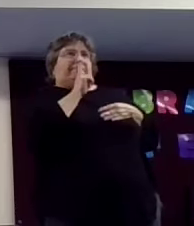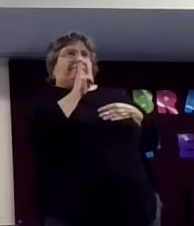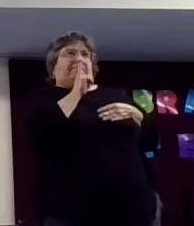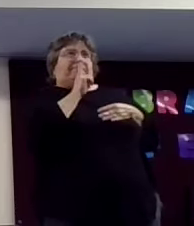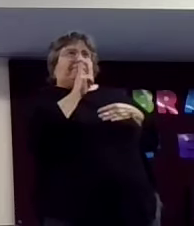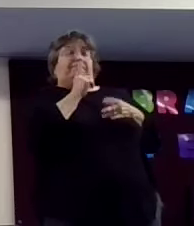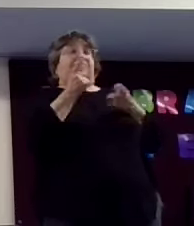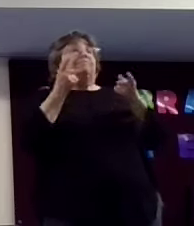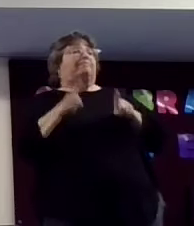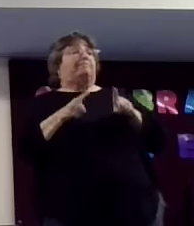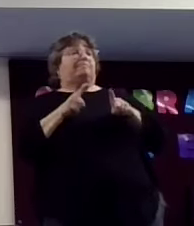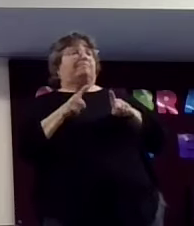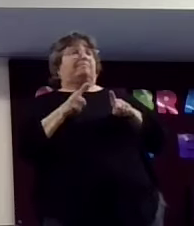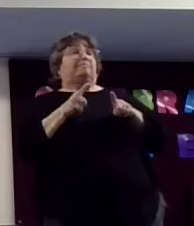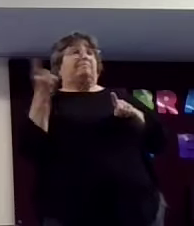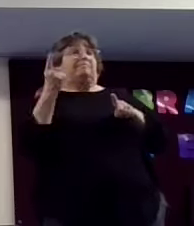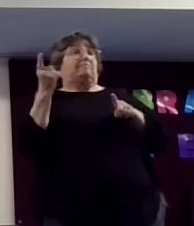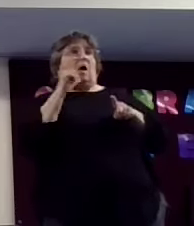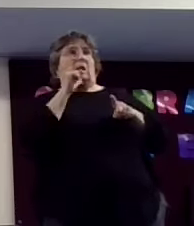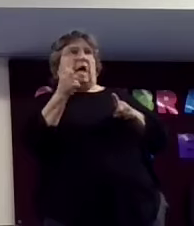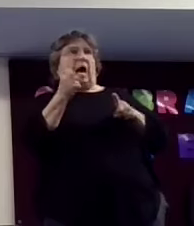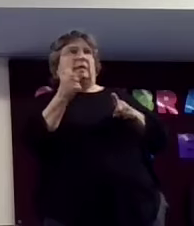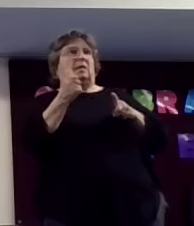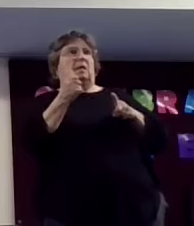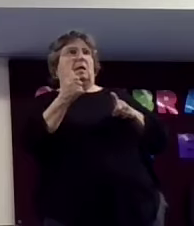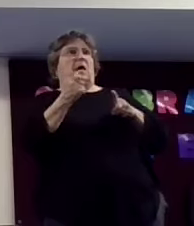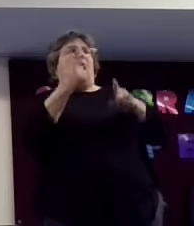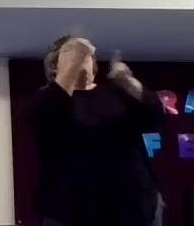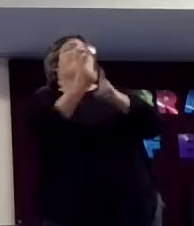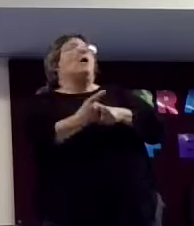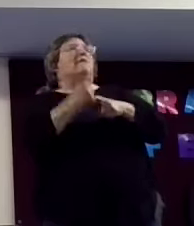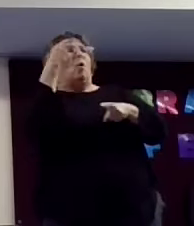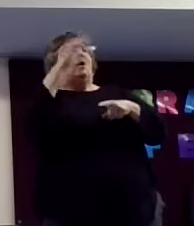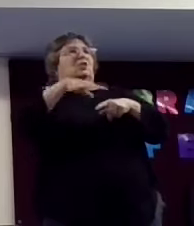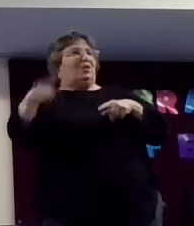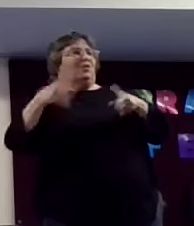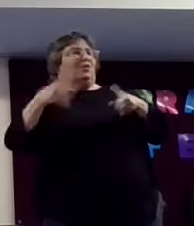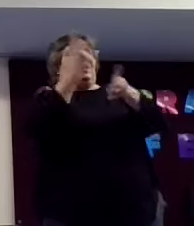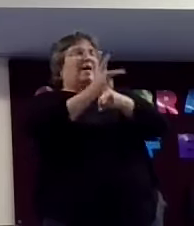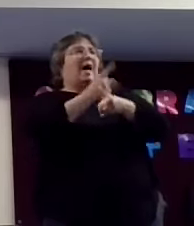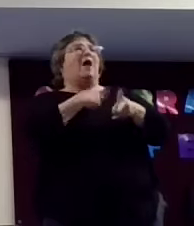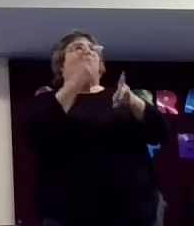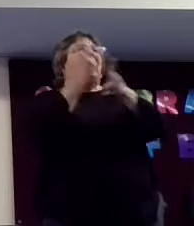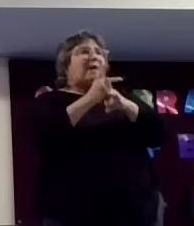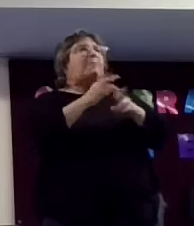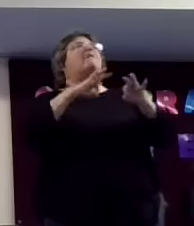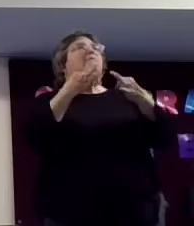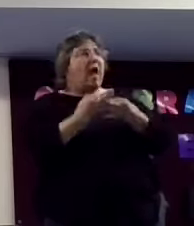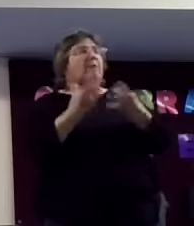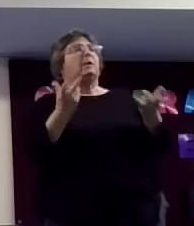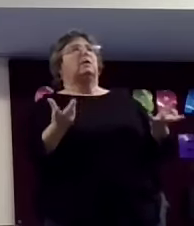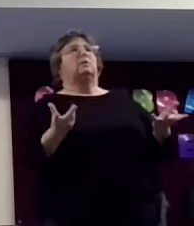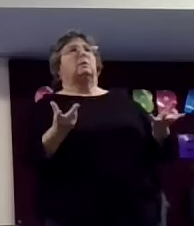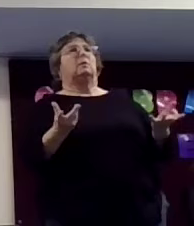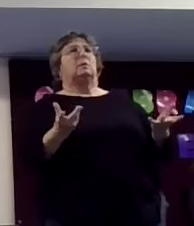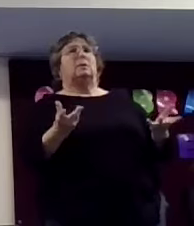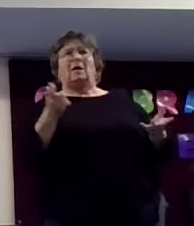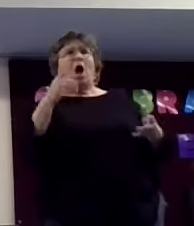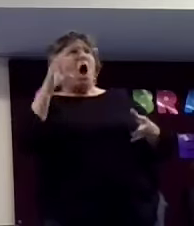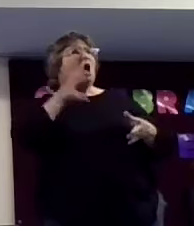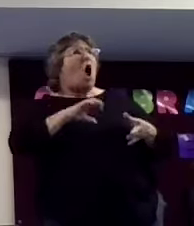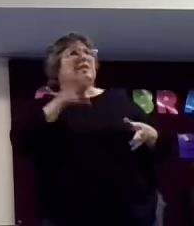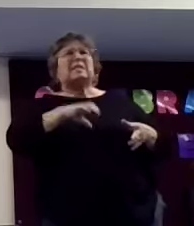And what happens is if someone's not fit to have their children for some reason, I want to keep them in the family. And I'm like, well, here, is